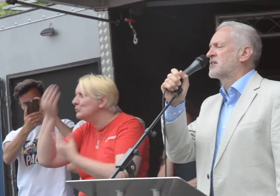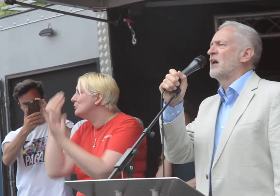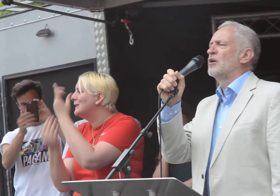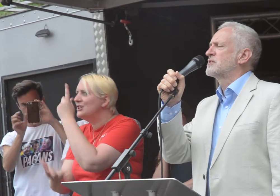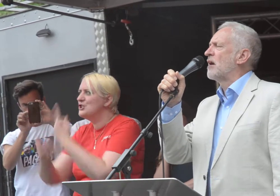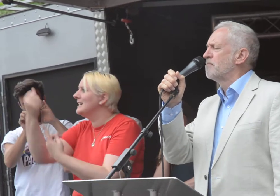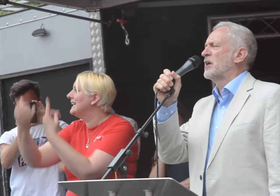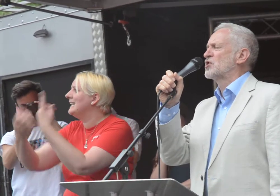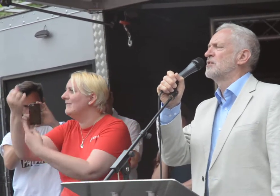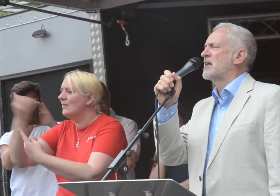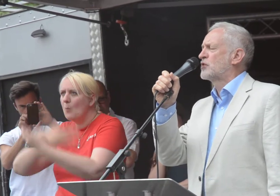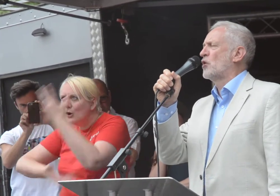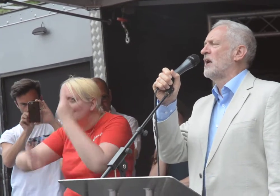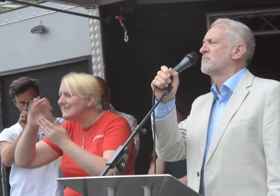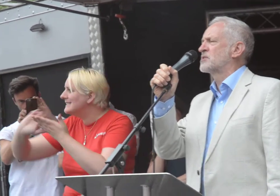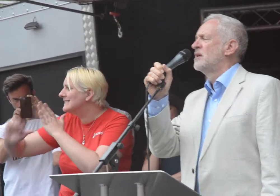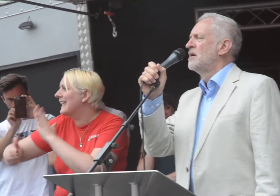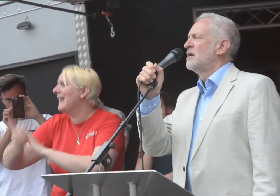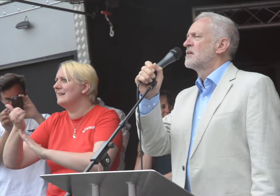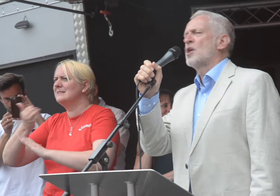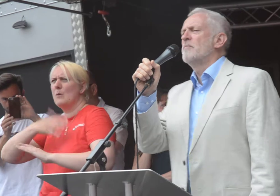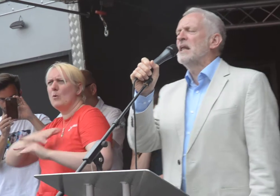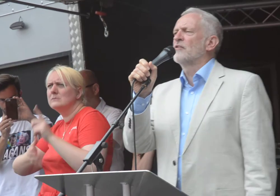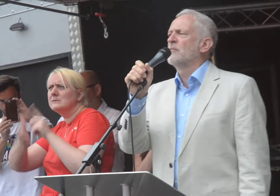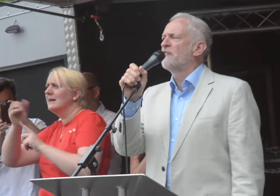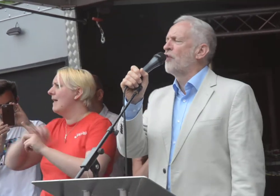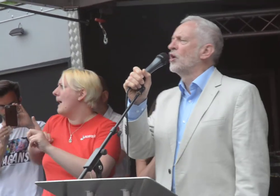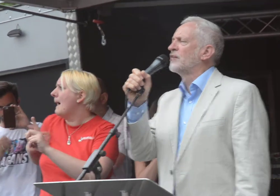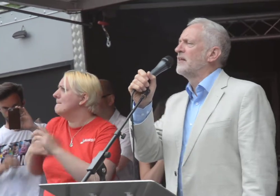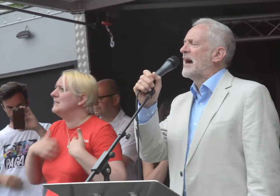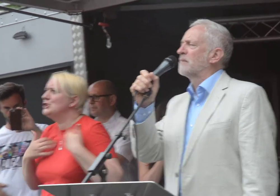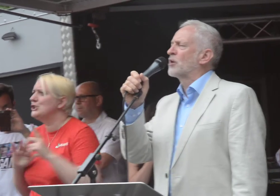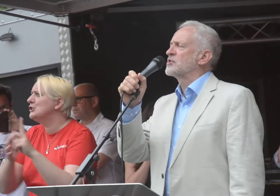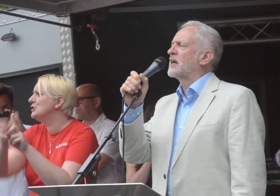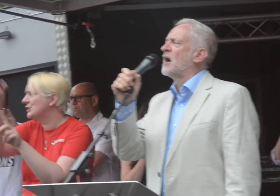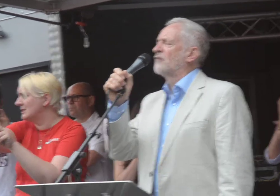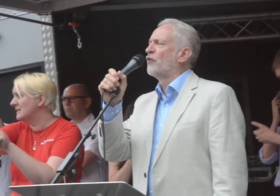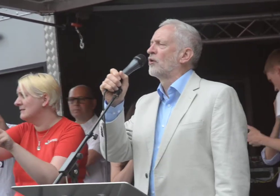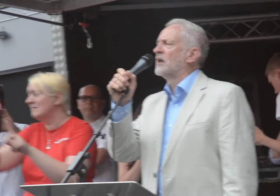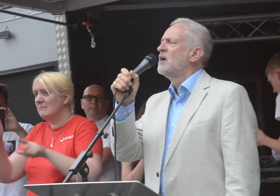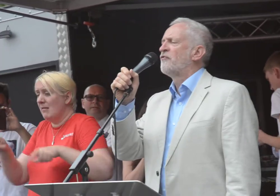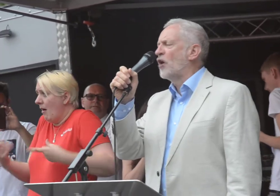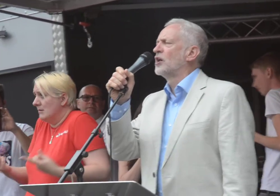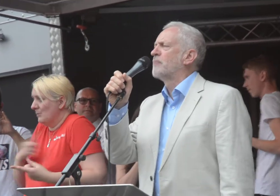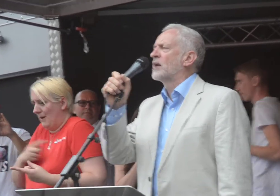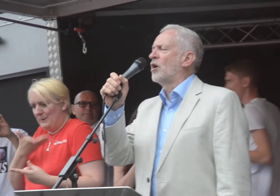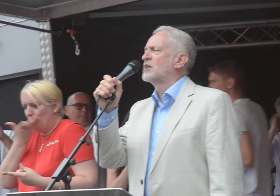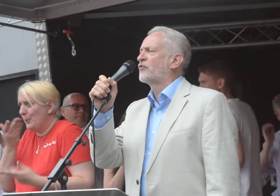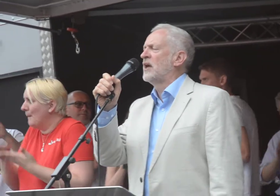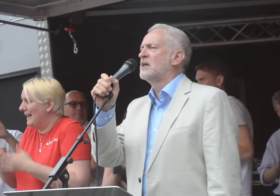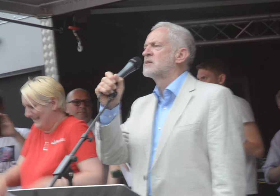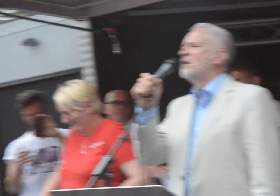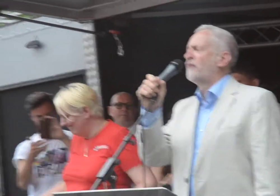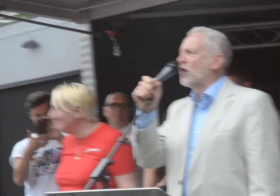their skills, their ambitions, their dreams, too many of them are foiled in that because they can't afford it. Foiled by